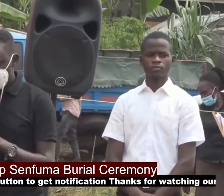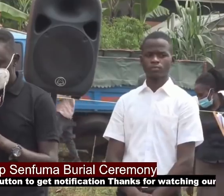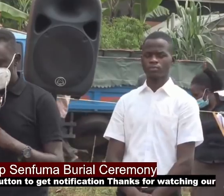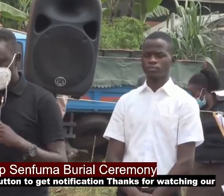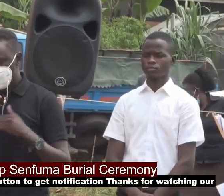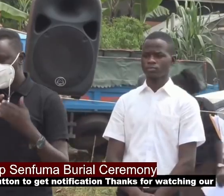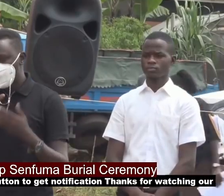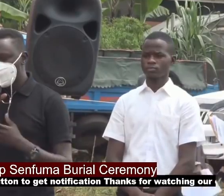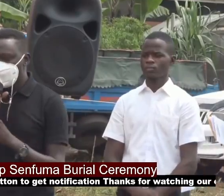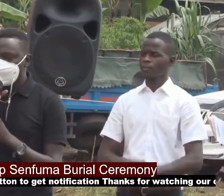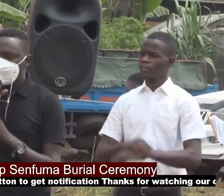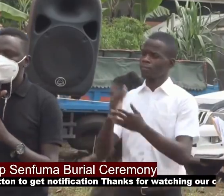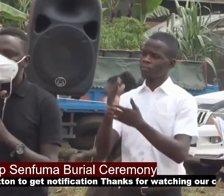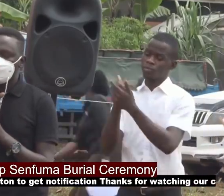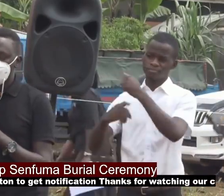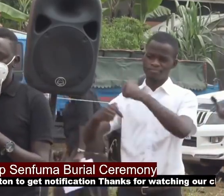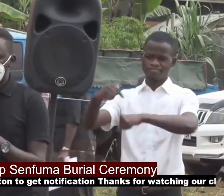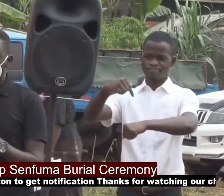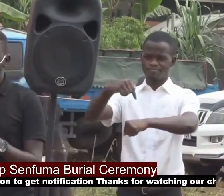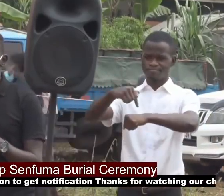for evangelism.